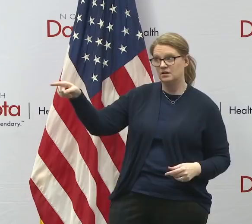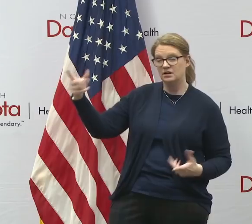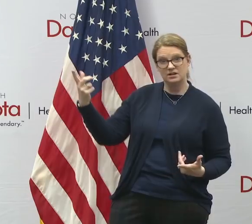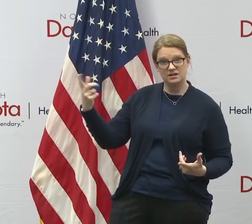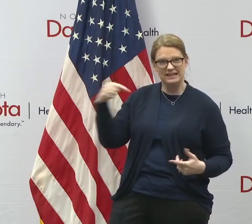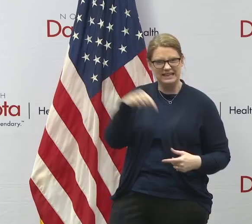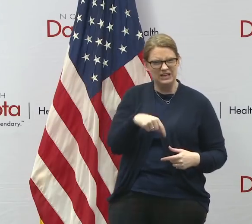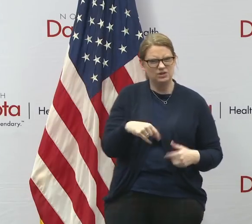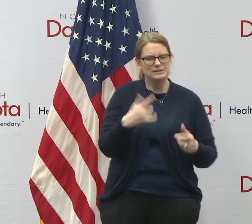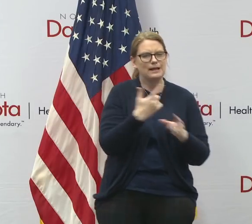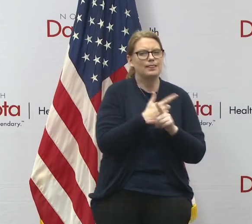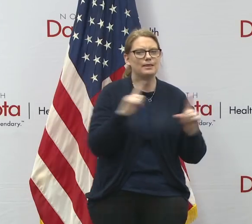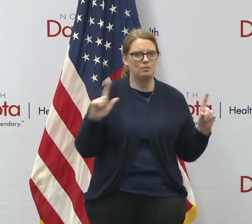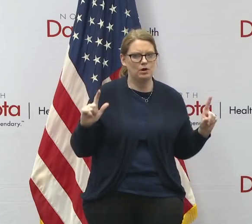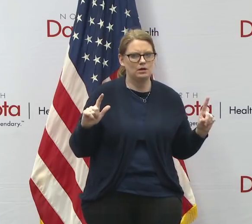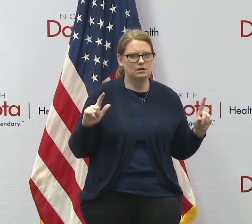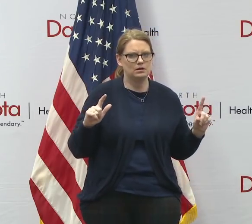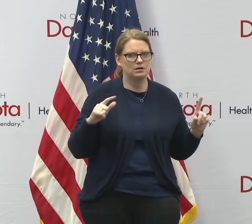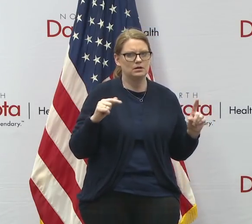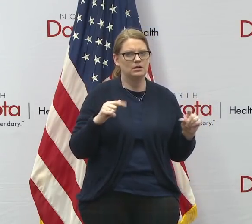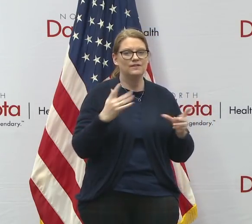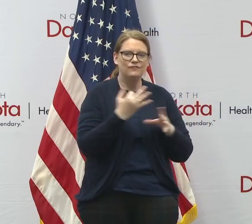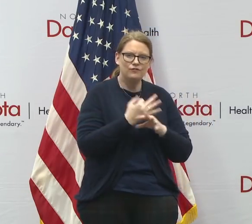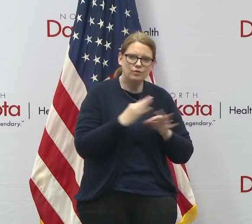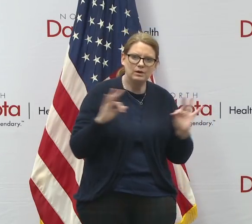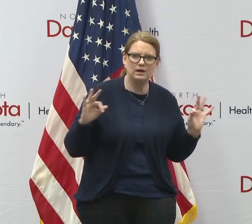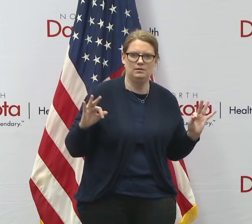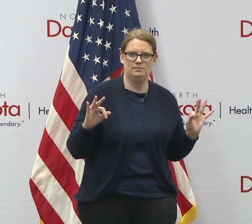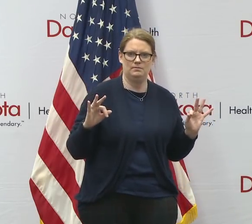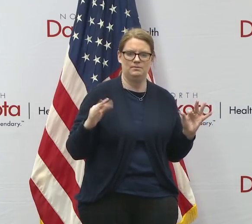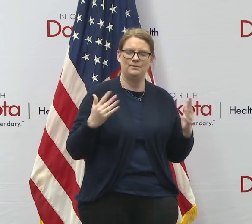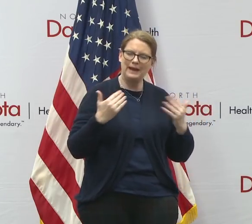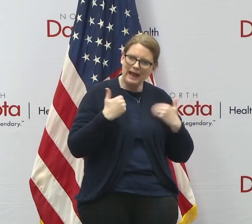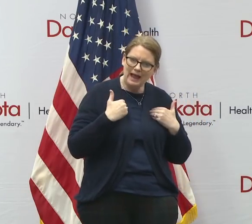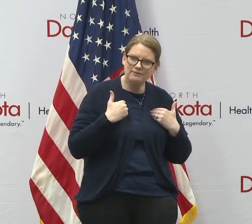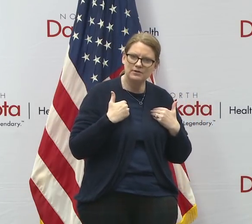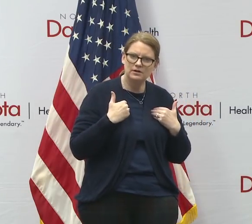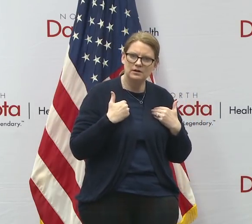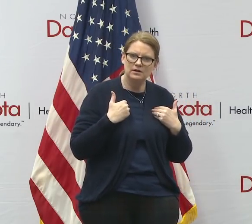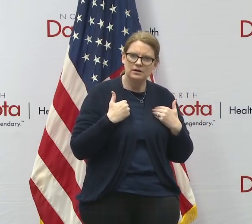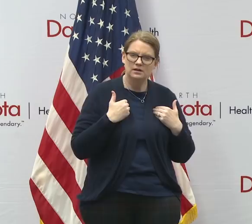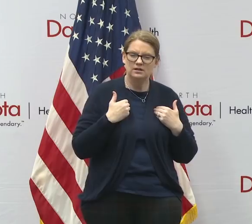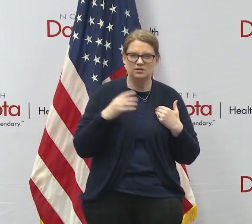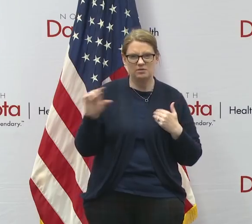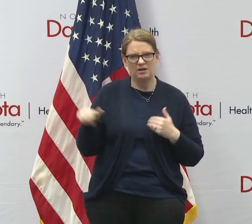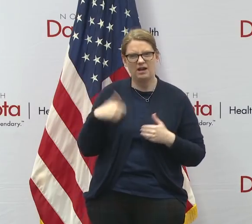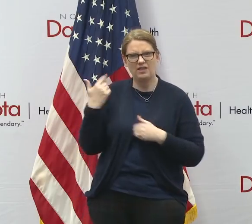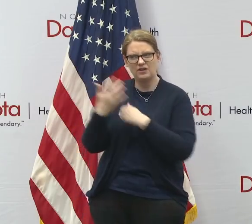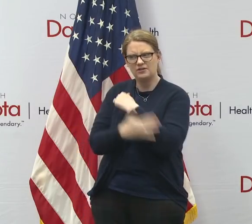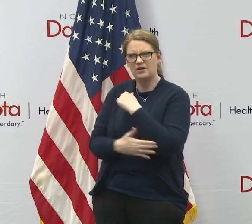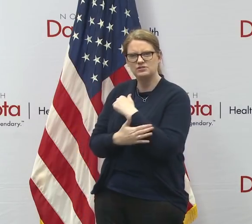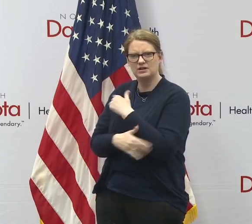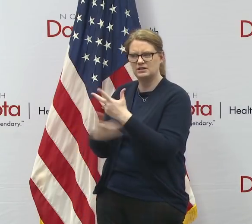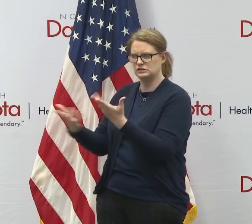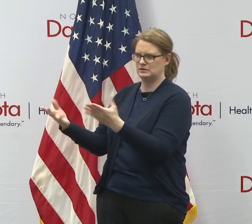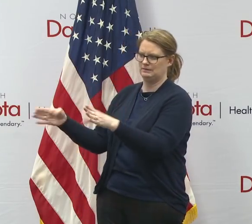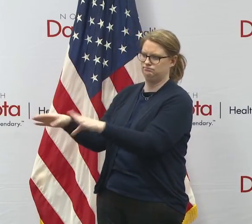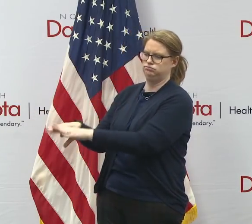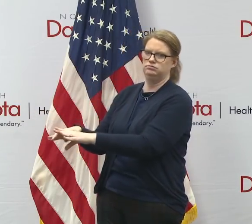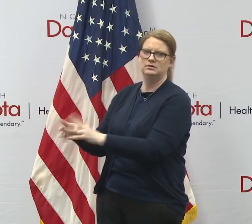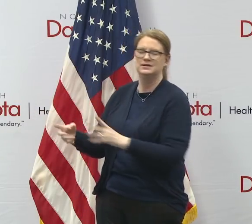of liberty. We're a country of freedom. We don't have the same tools that another country might do that. But with